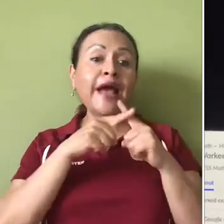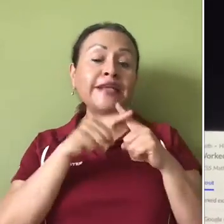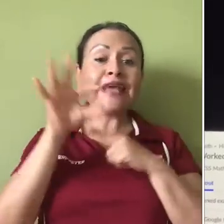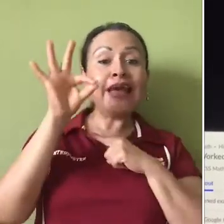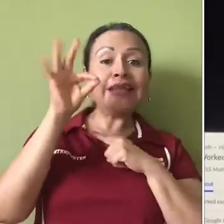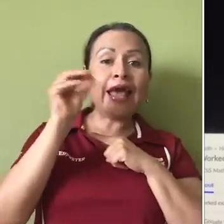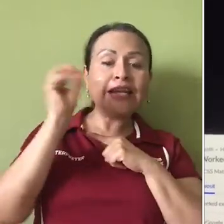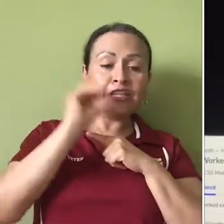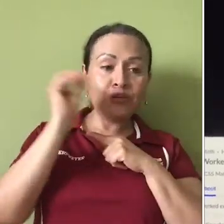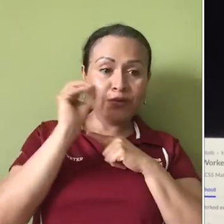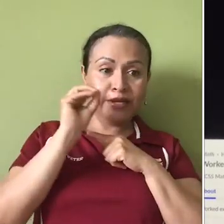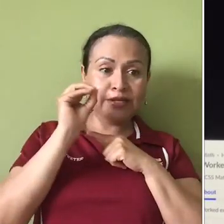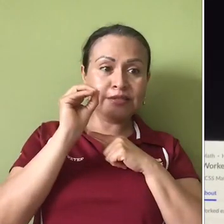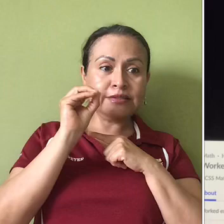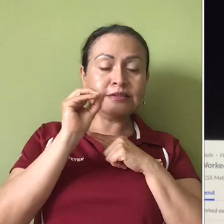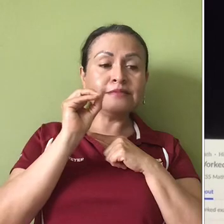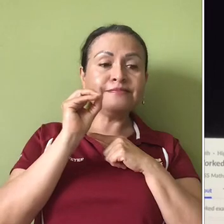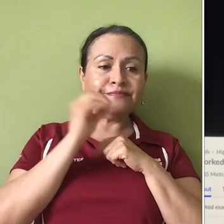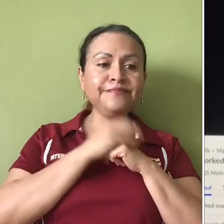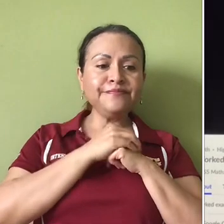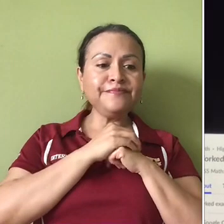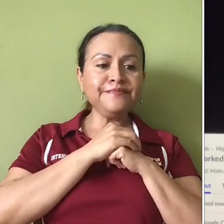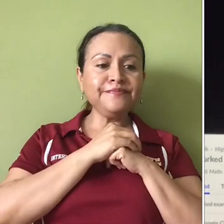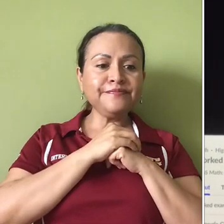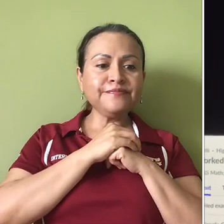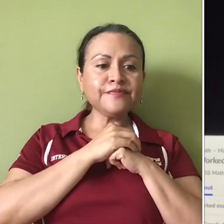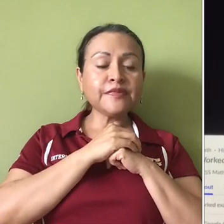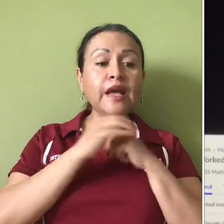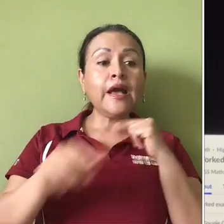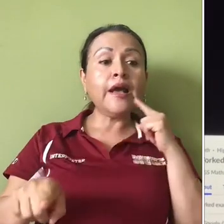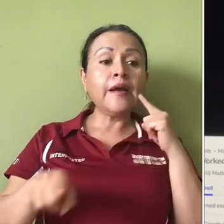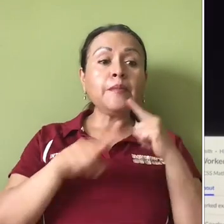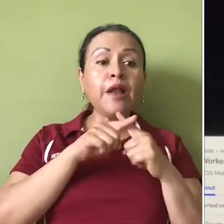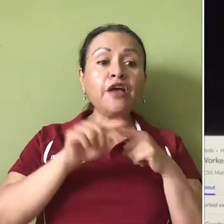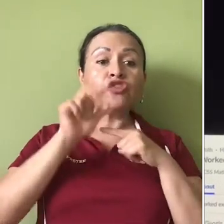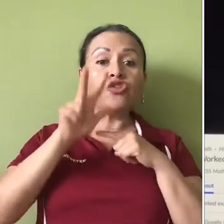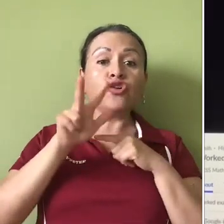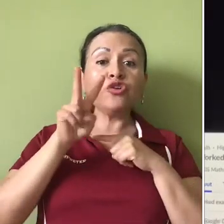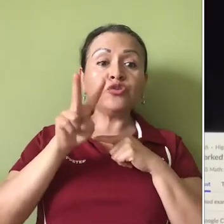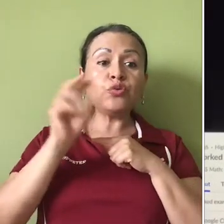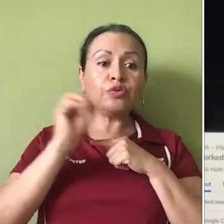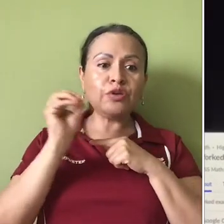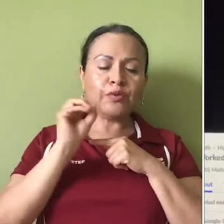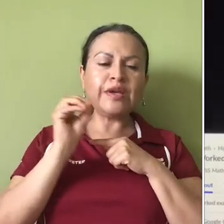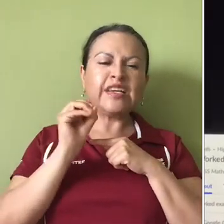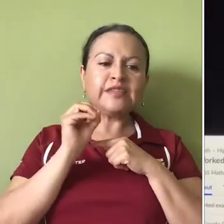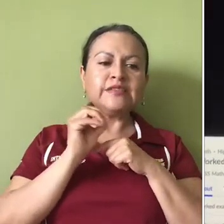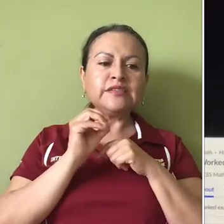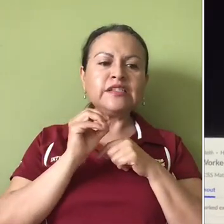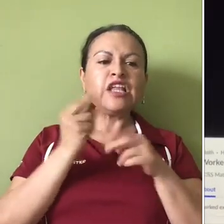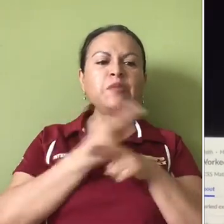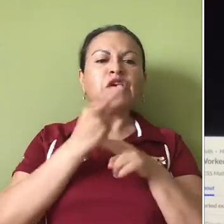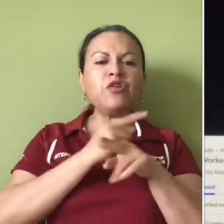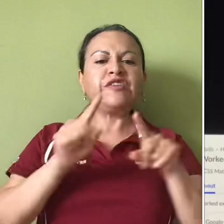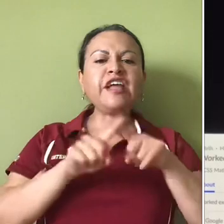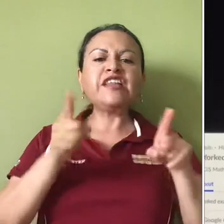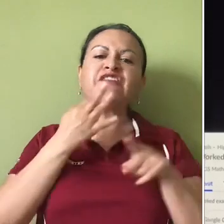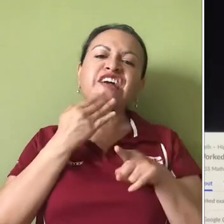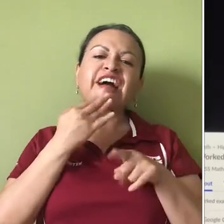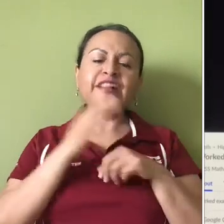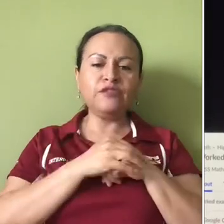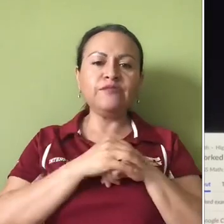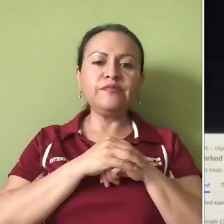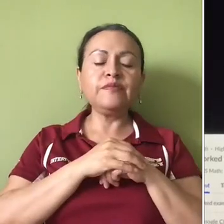plus 90 degrees, plus 90 degrees, plus 32 degrees, so let me do that in a different color, plus